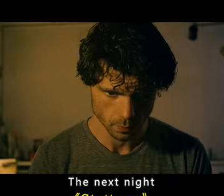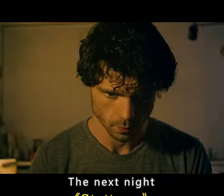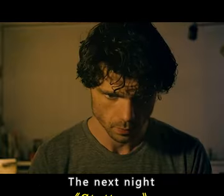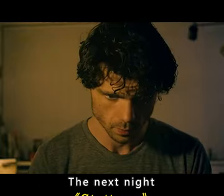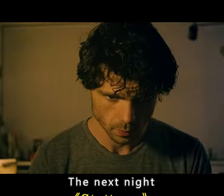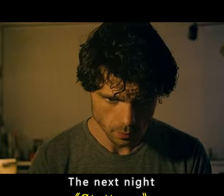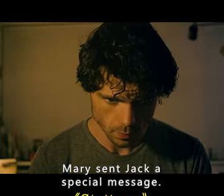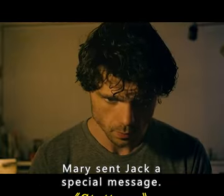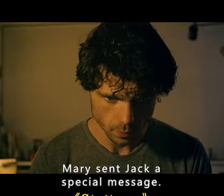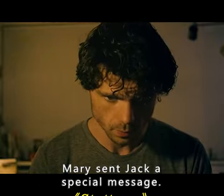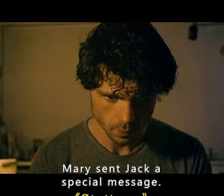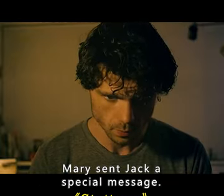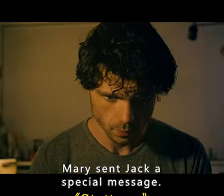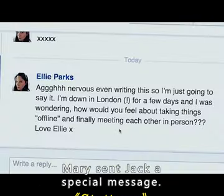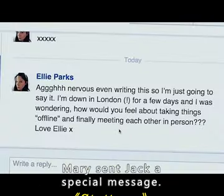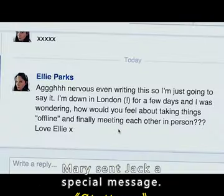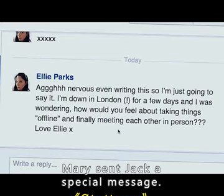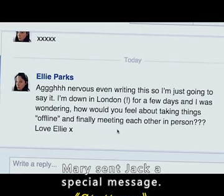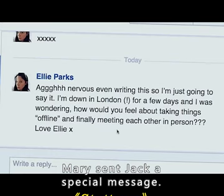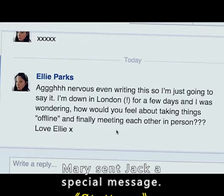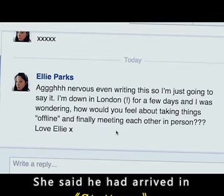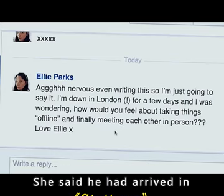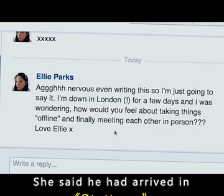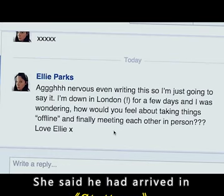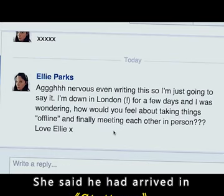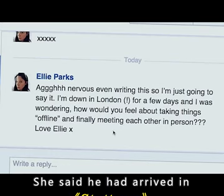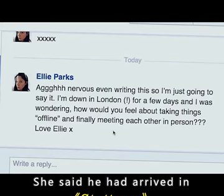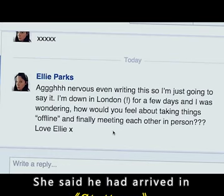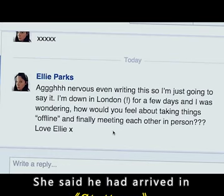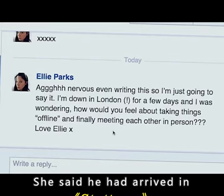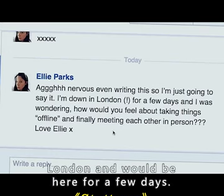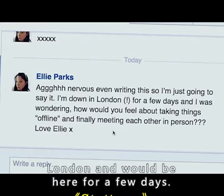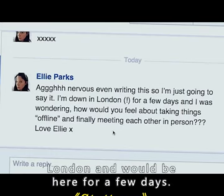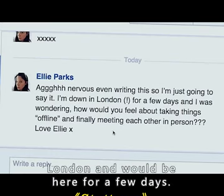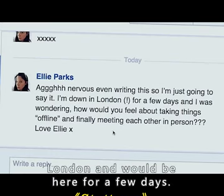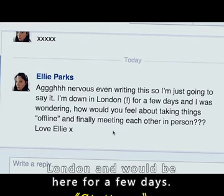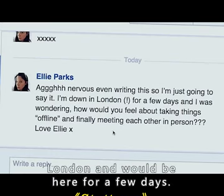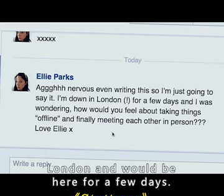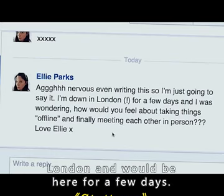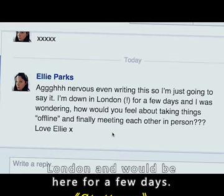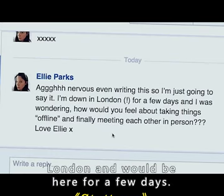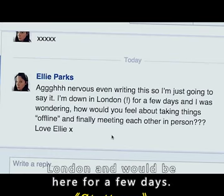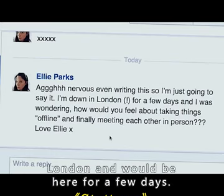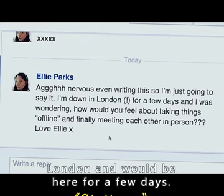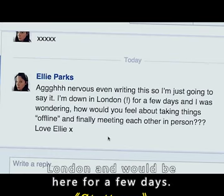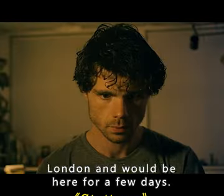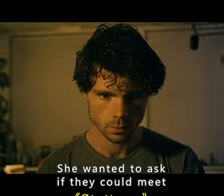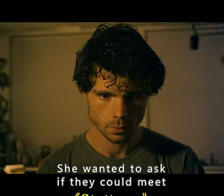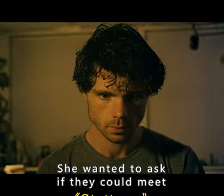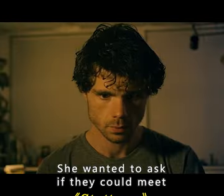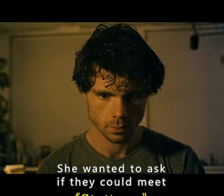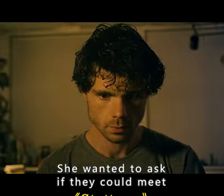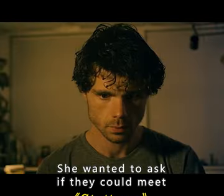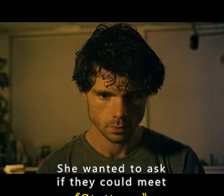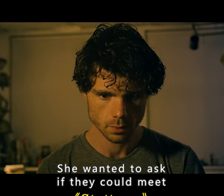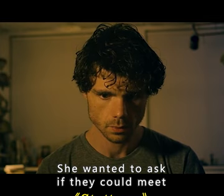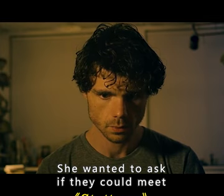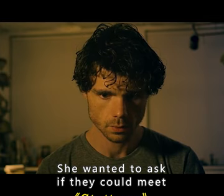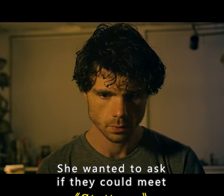The next night, Mary sent Jack a special message. She said he had arrived in London and would be here for a few days. She wanted to ask if they could meet.